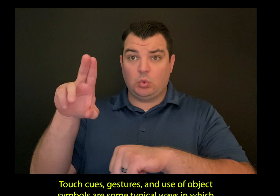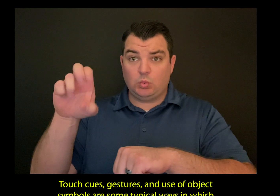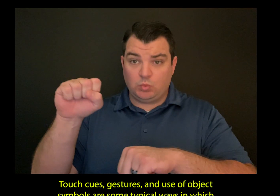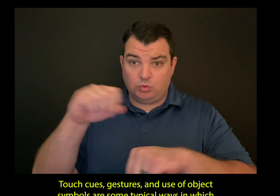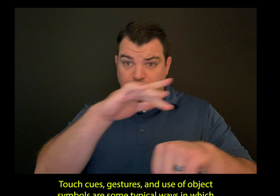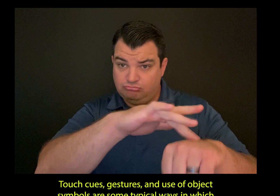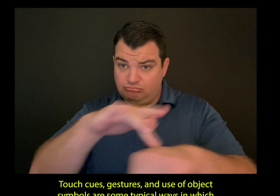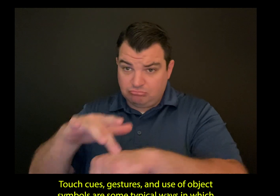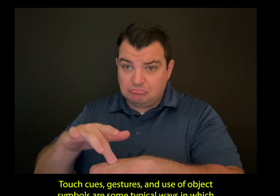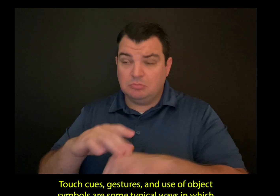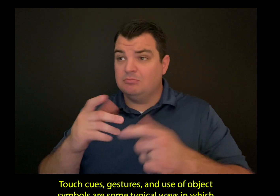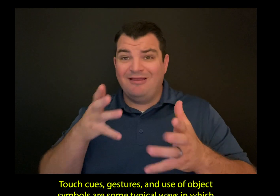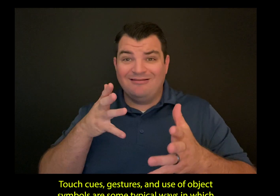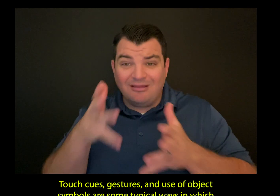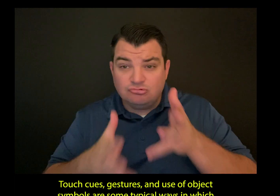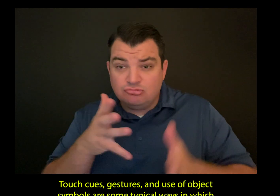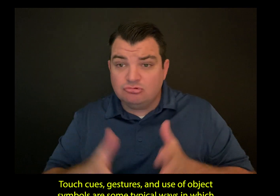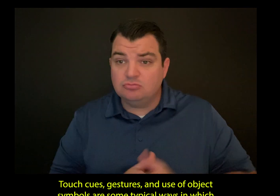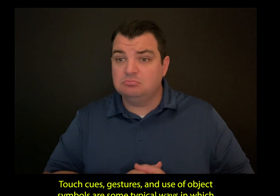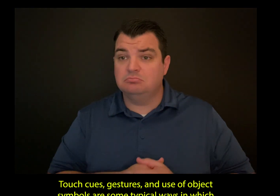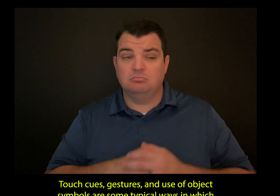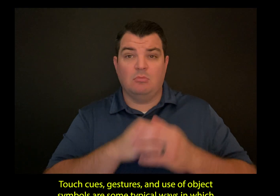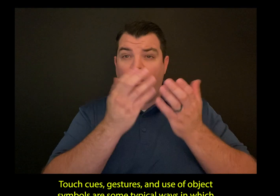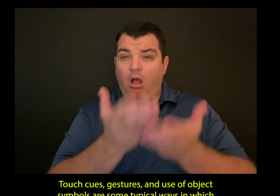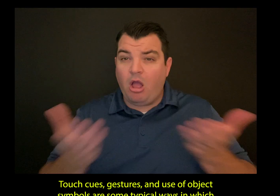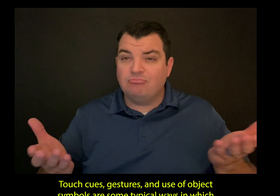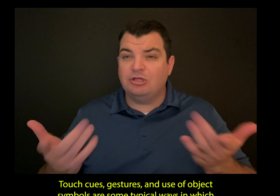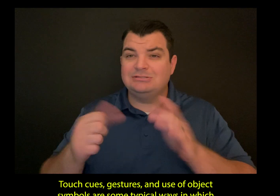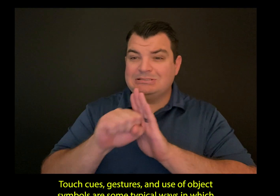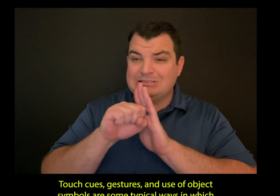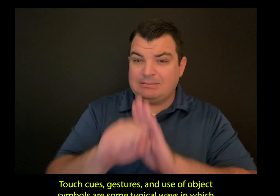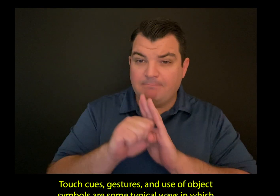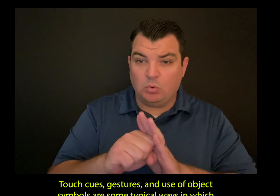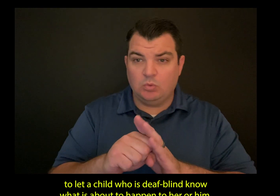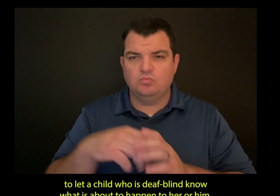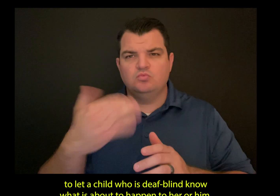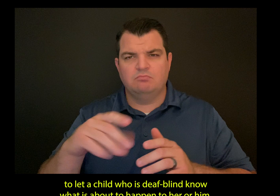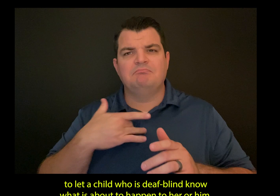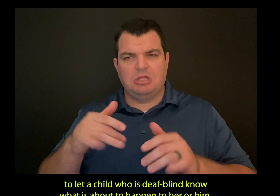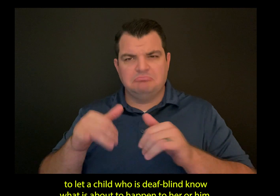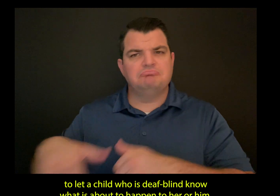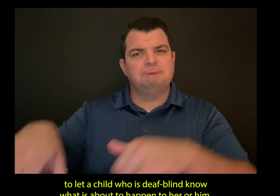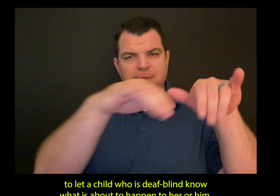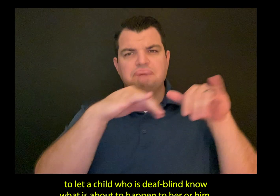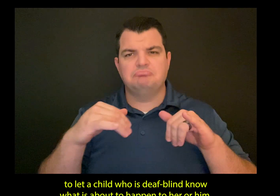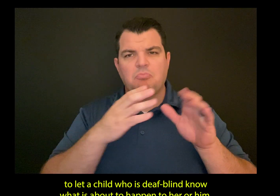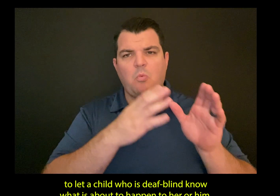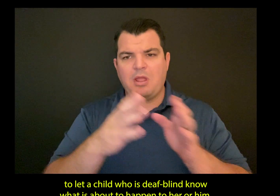Touch cues, gestures, and use of object symbols are some typical ways in which to let a child who is deafblind know what